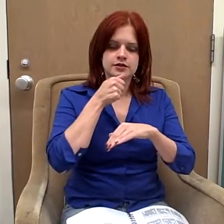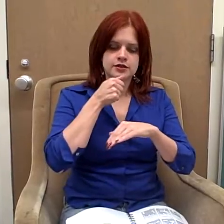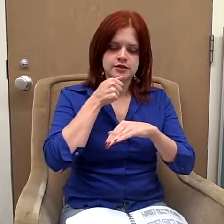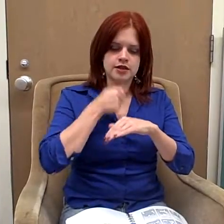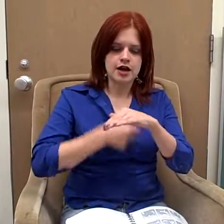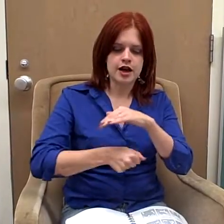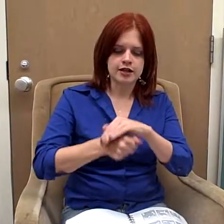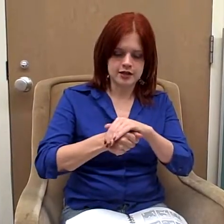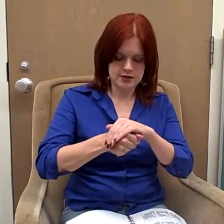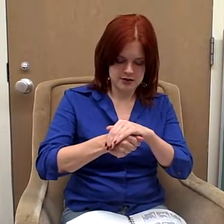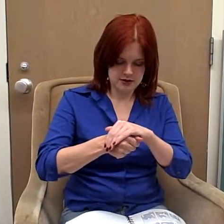Hide.